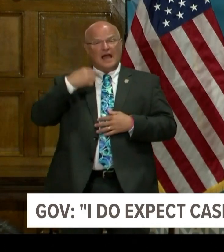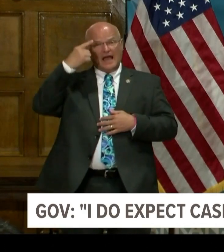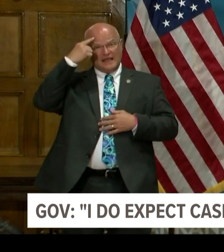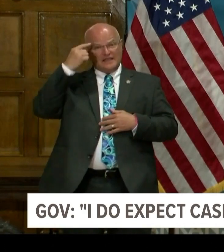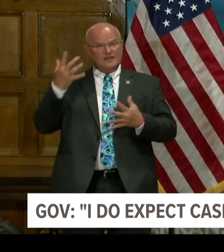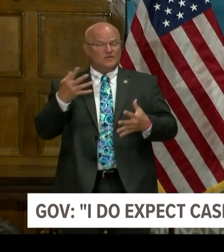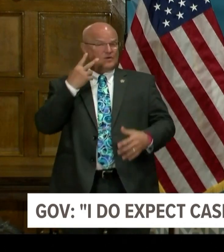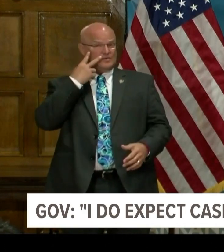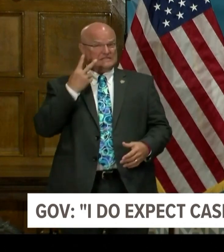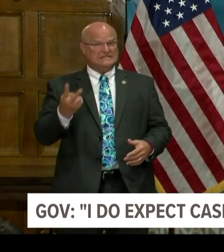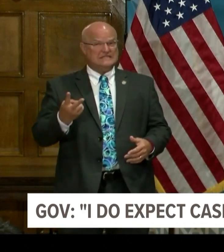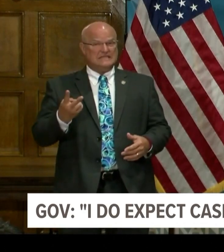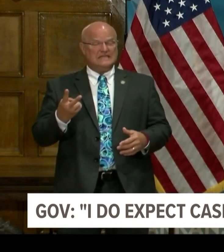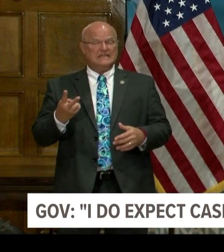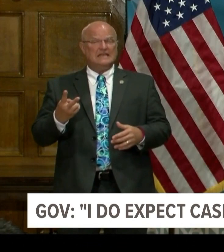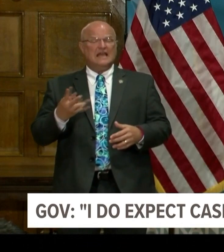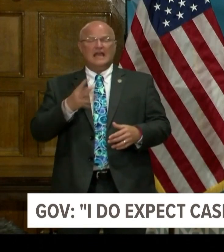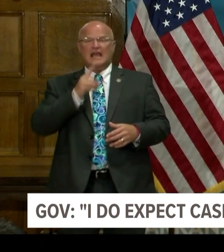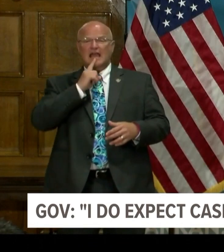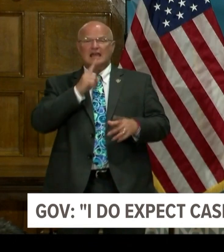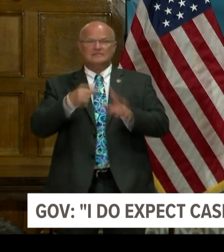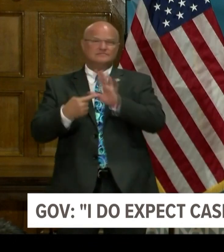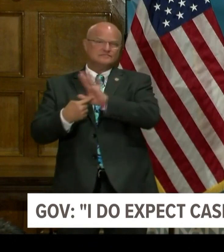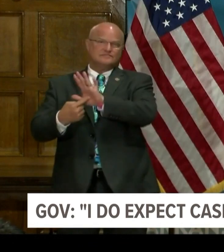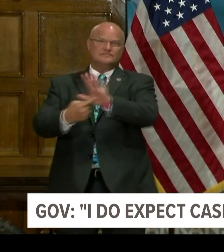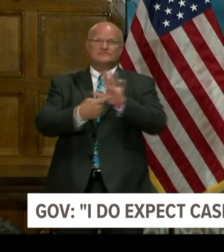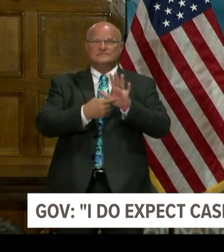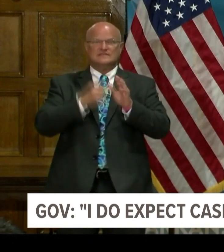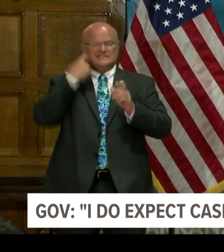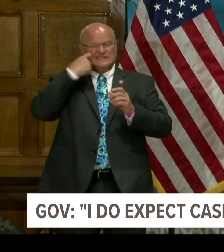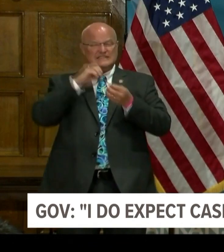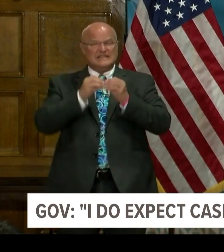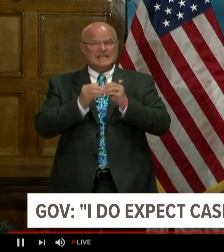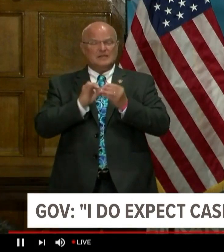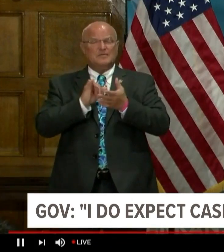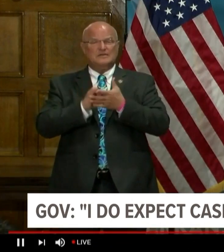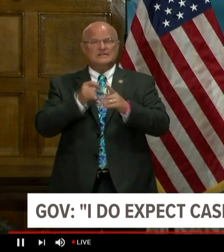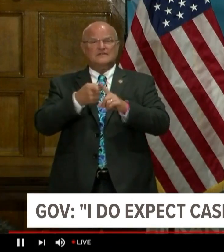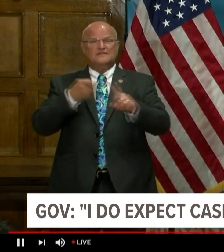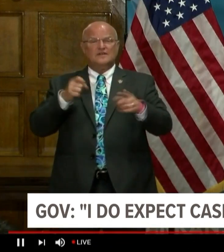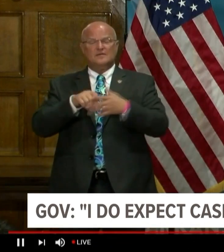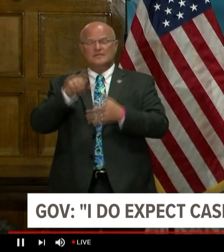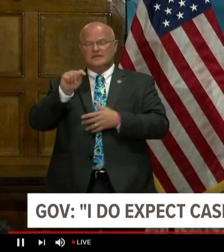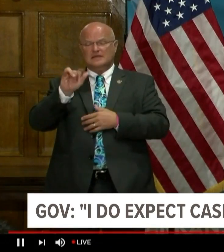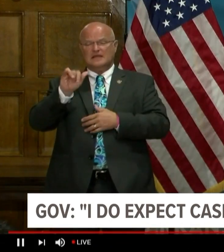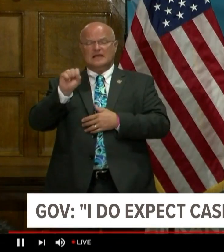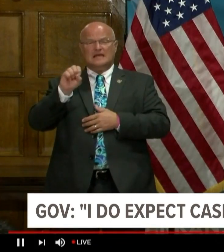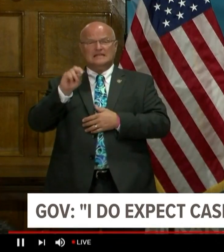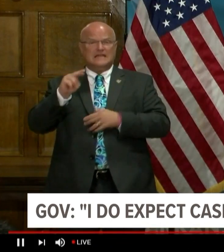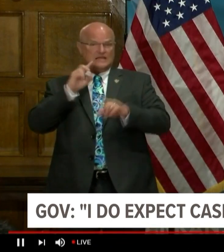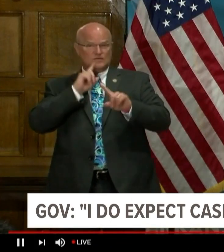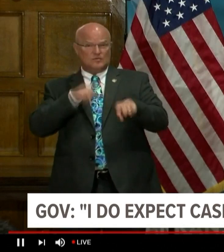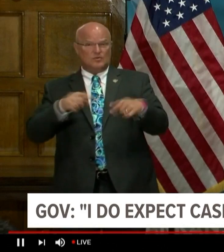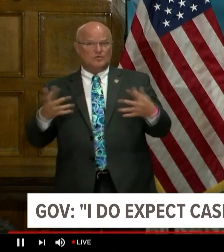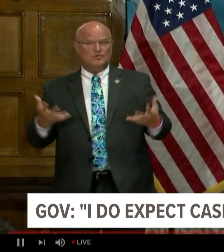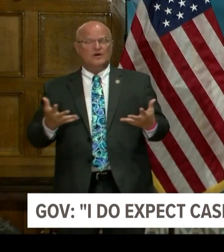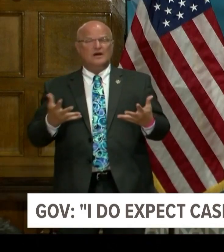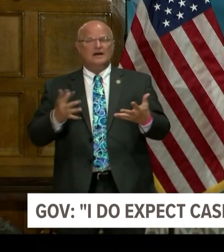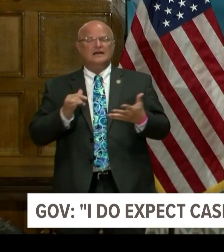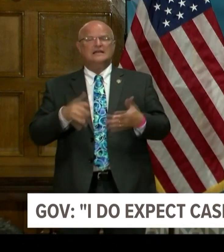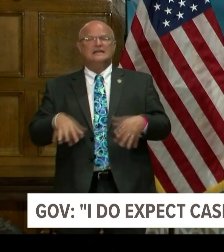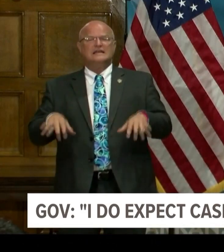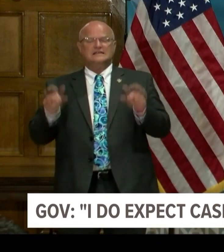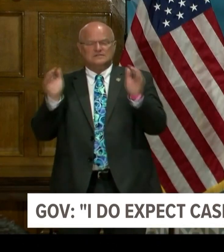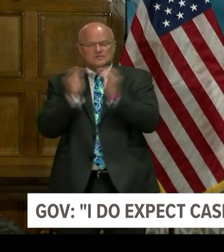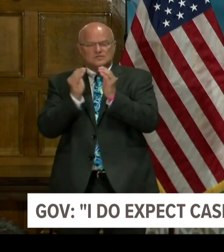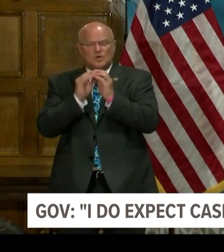that what we're seeing and what has been exemplified by the recent numbers that have come from the Tyson report is the